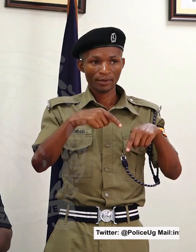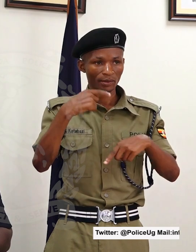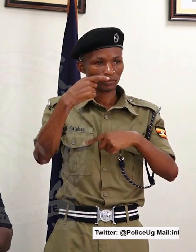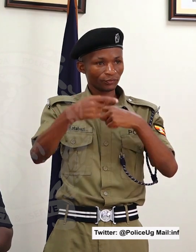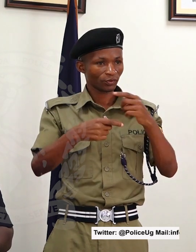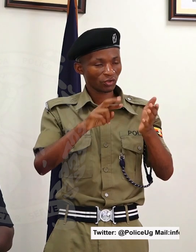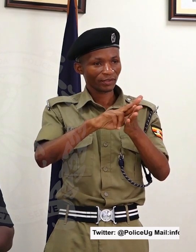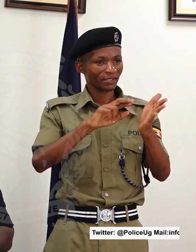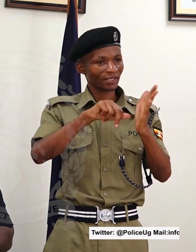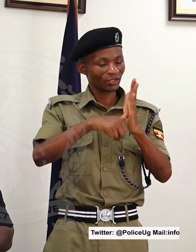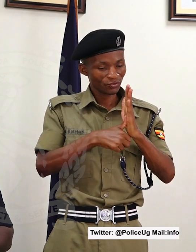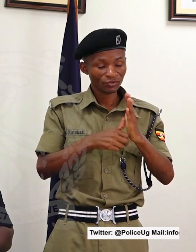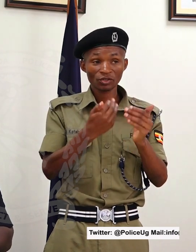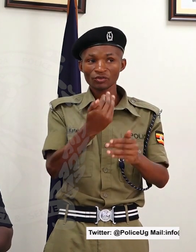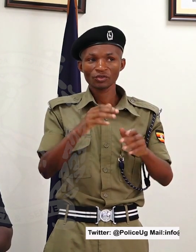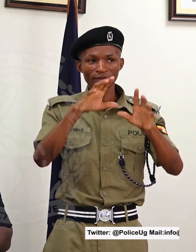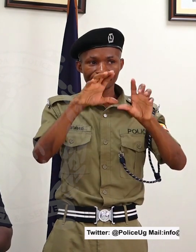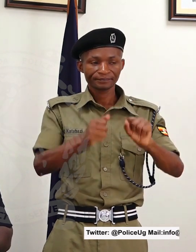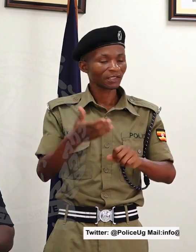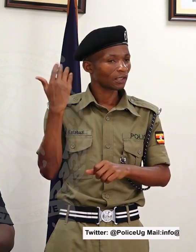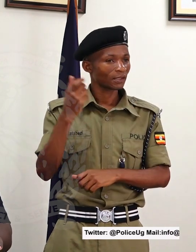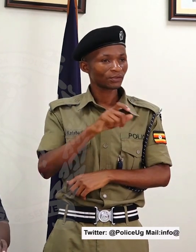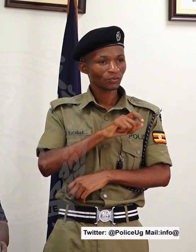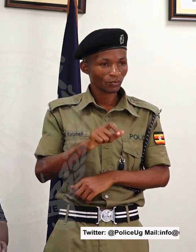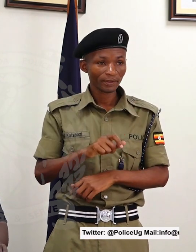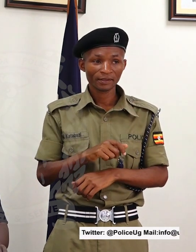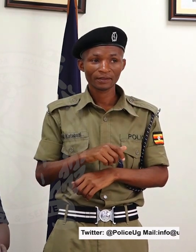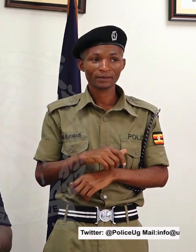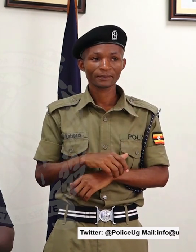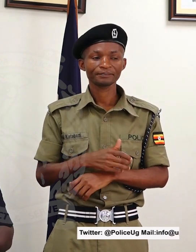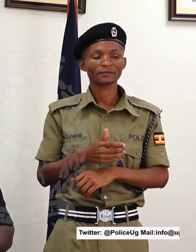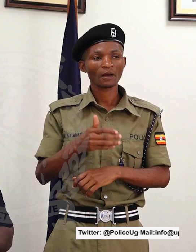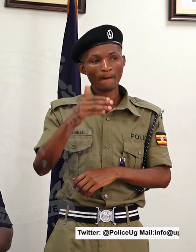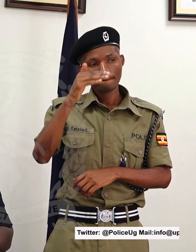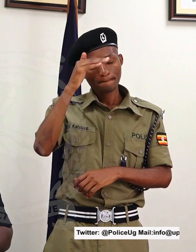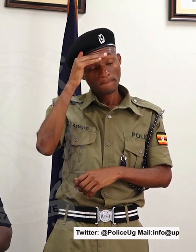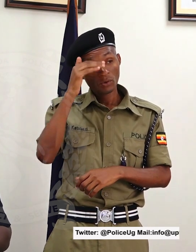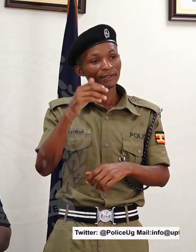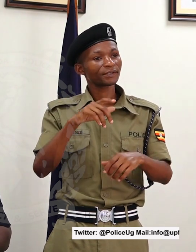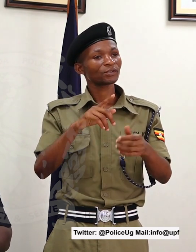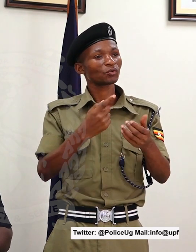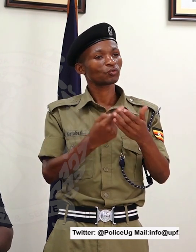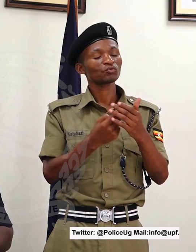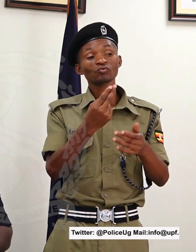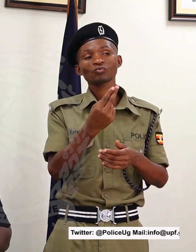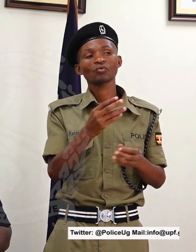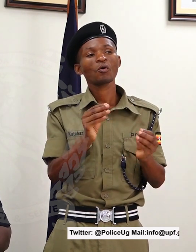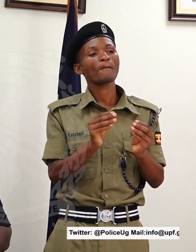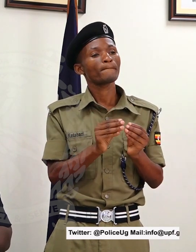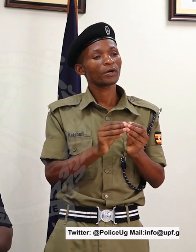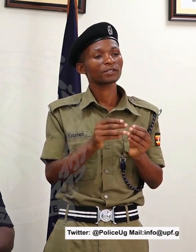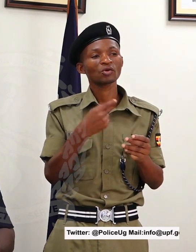kidnap. Just last week, our task teams managed to recover two male siblings who were